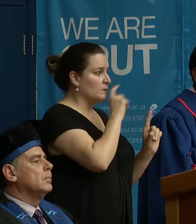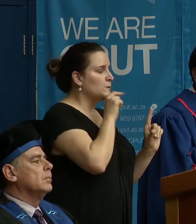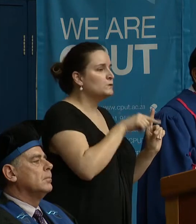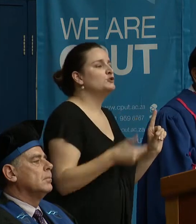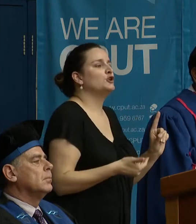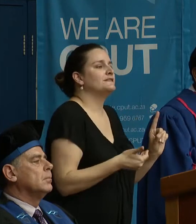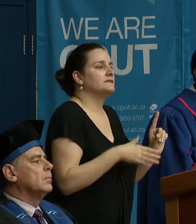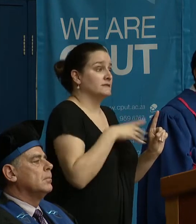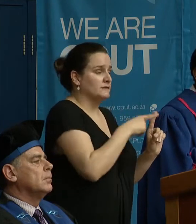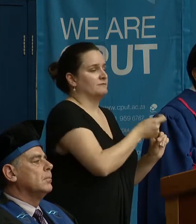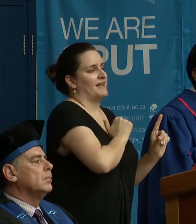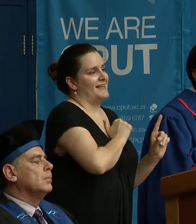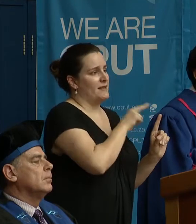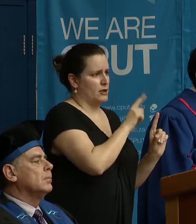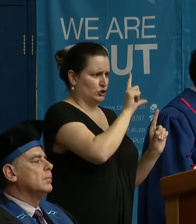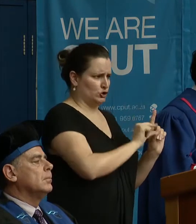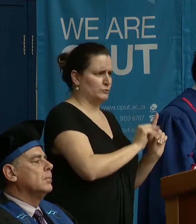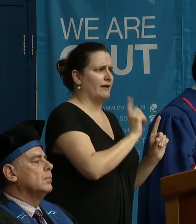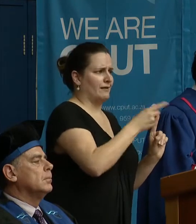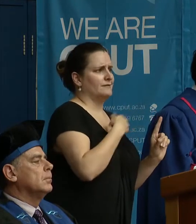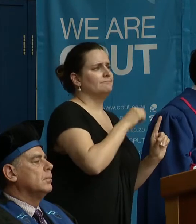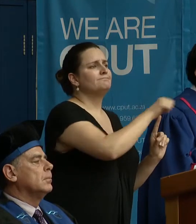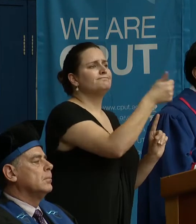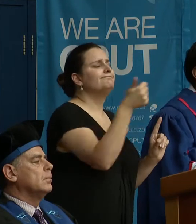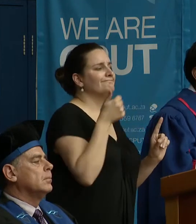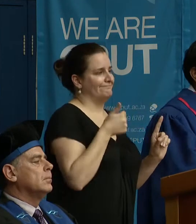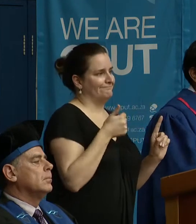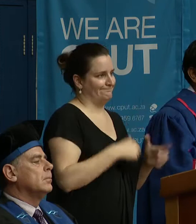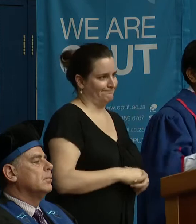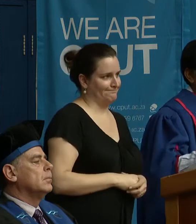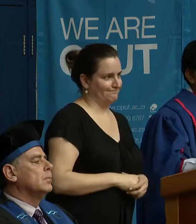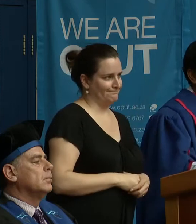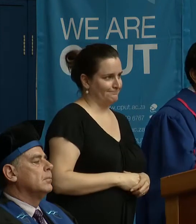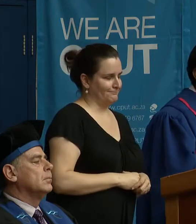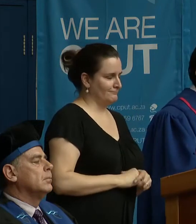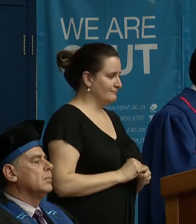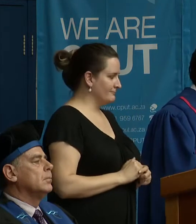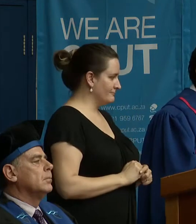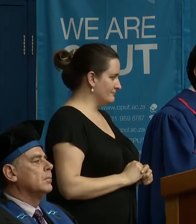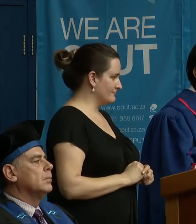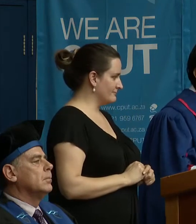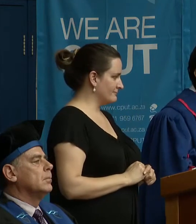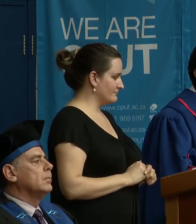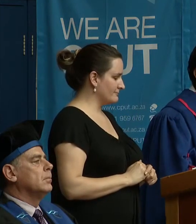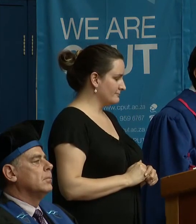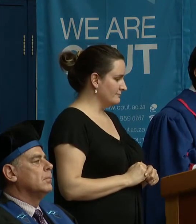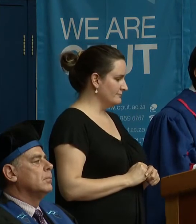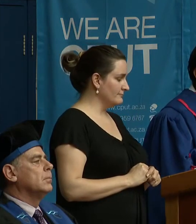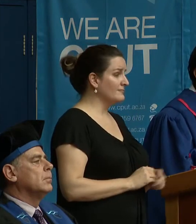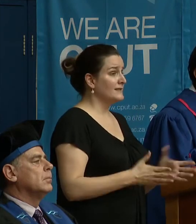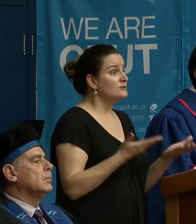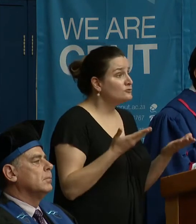cost that is cheaper than what it is currently paying for the services. This is an example of the type